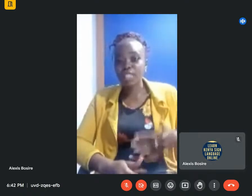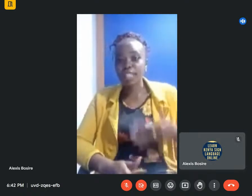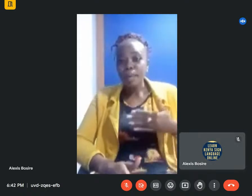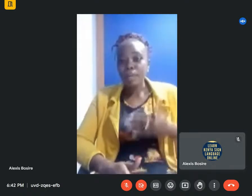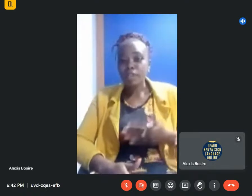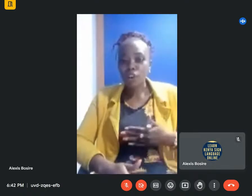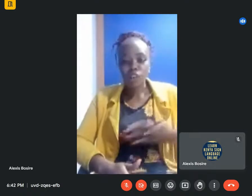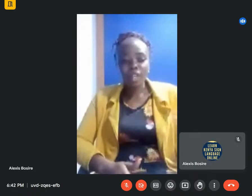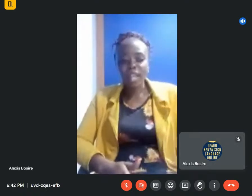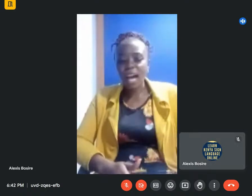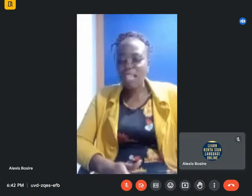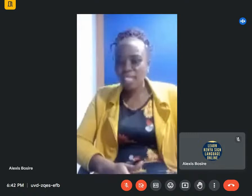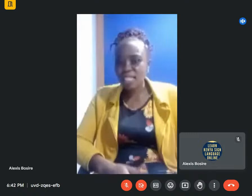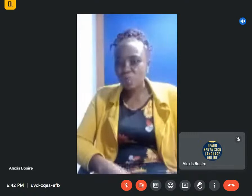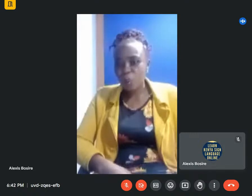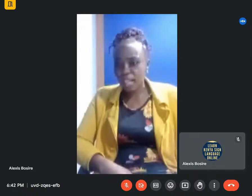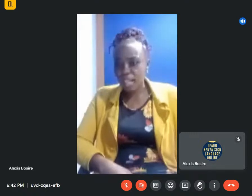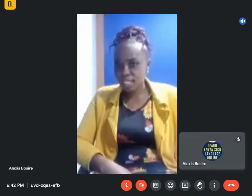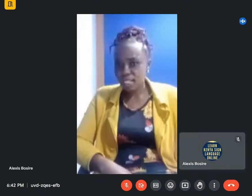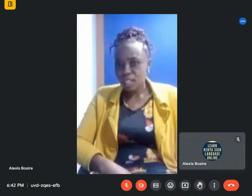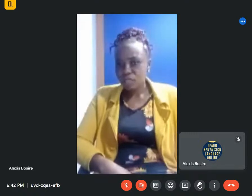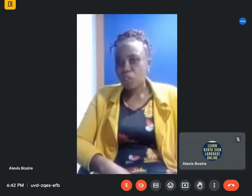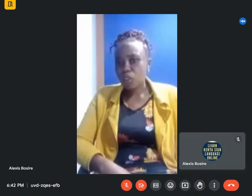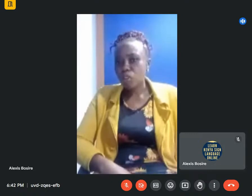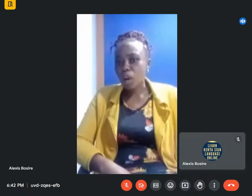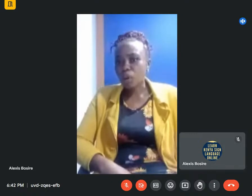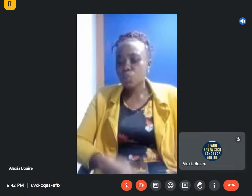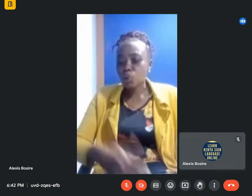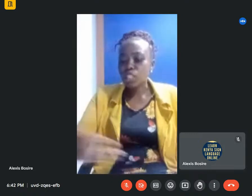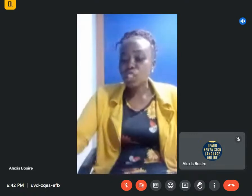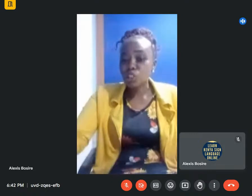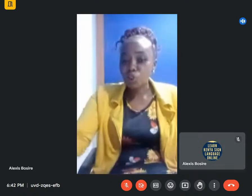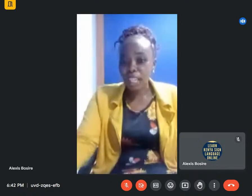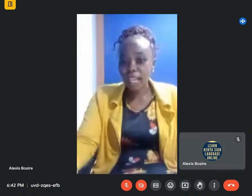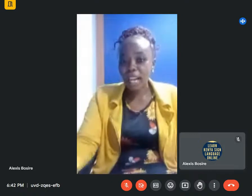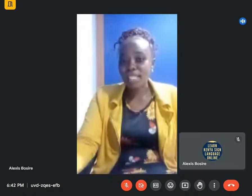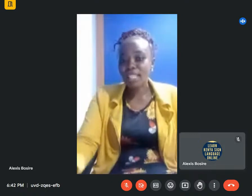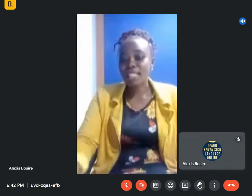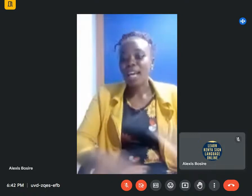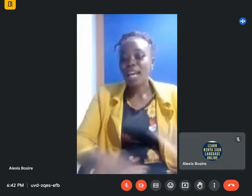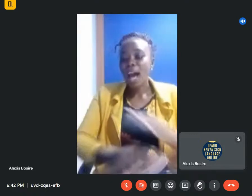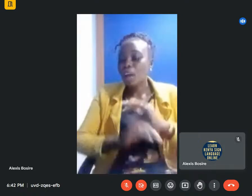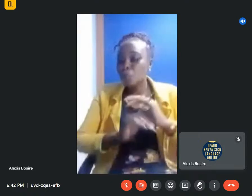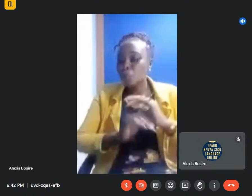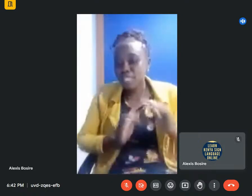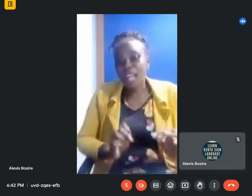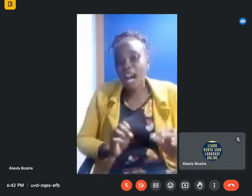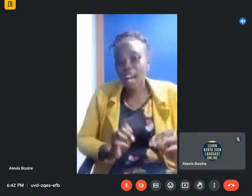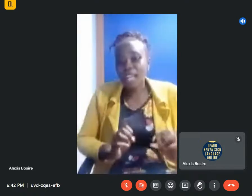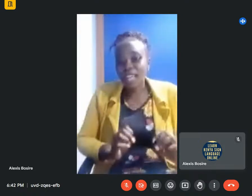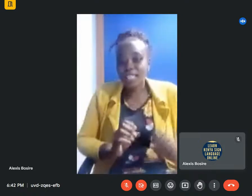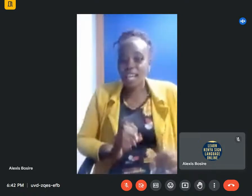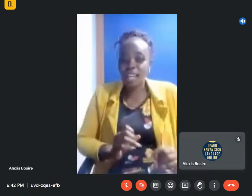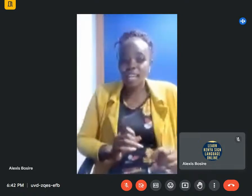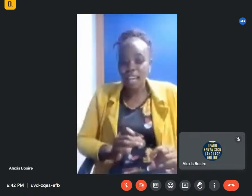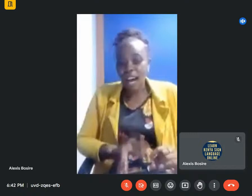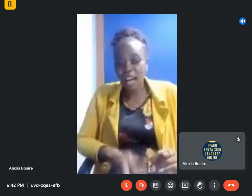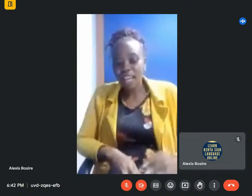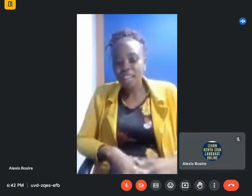initials before. You learn these words. For those who are going to continue with the classes, hakuna jina haina sign. Yeah, if